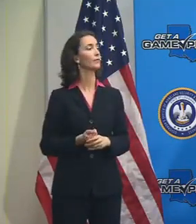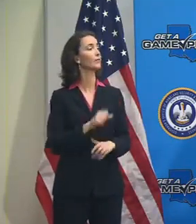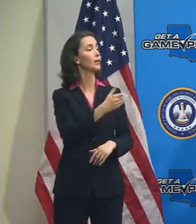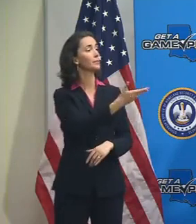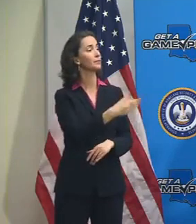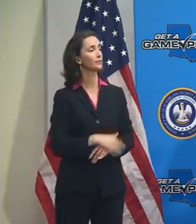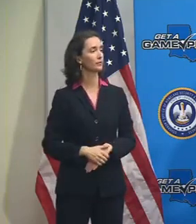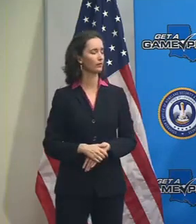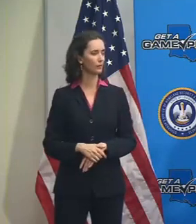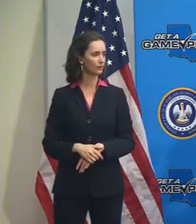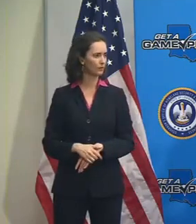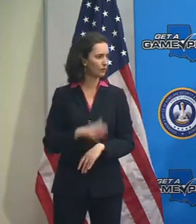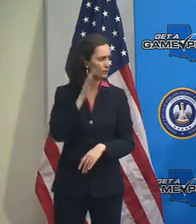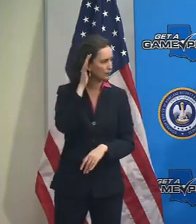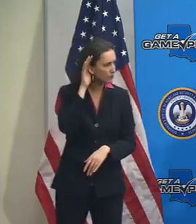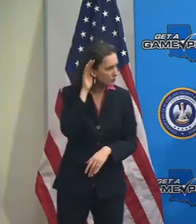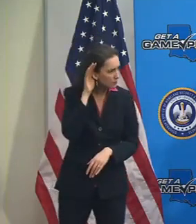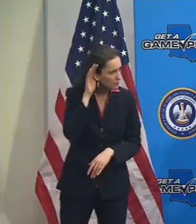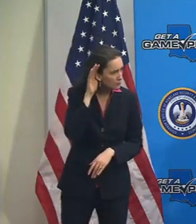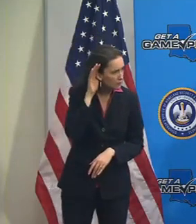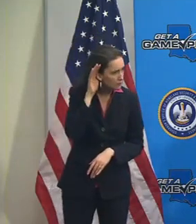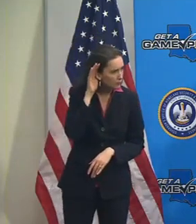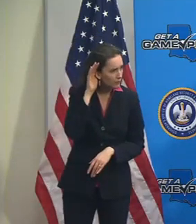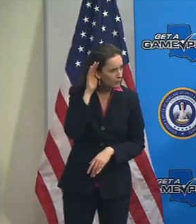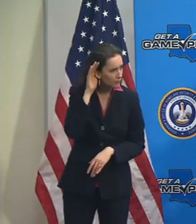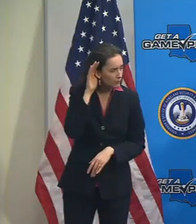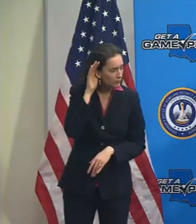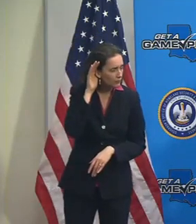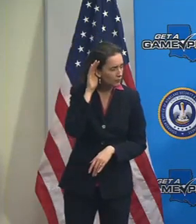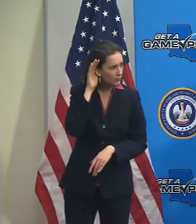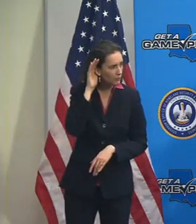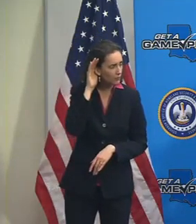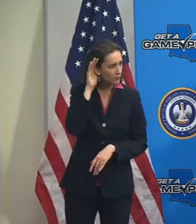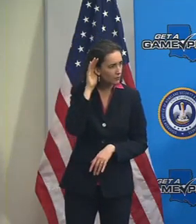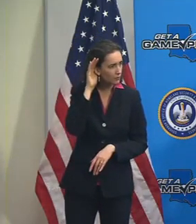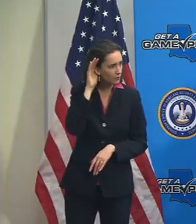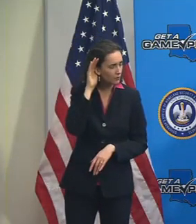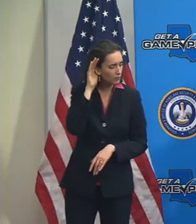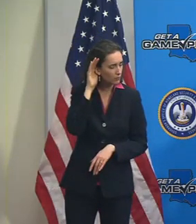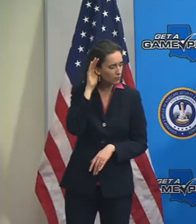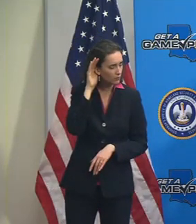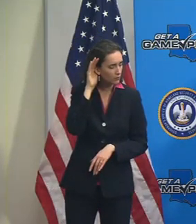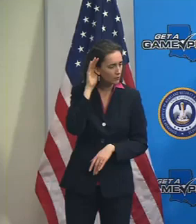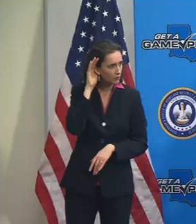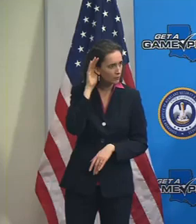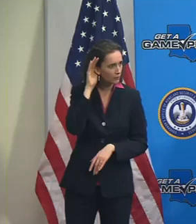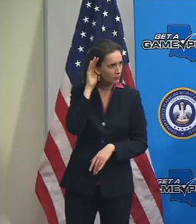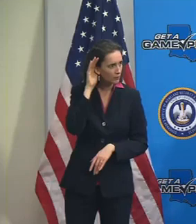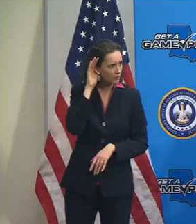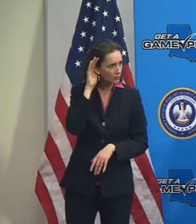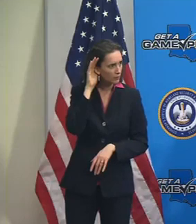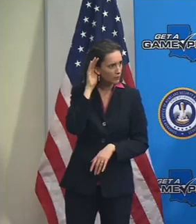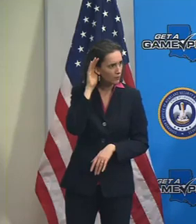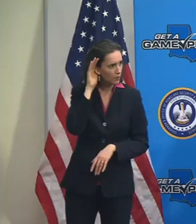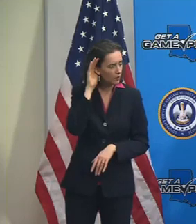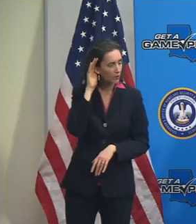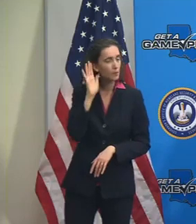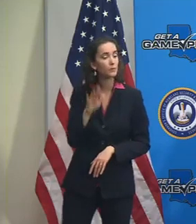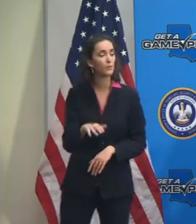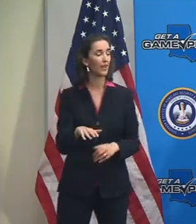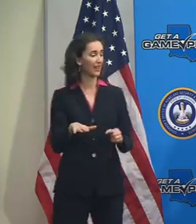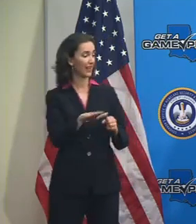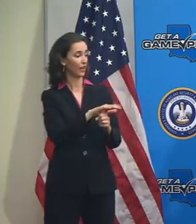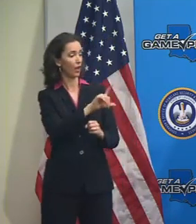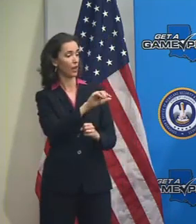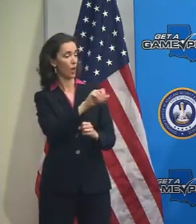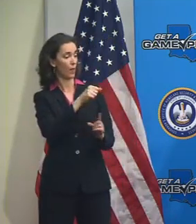Yes, ma'am. Talk about if the storm hits in the same general area that Laura hit, can you